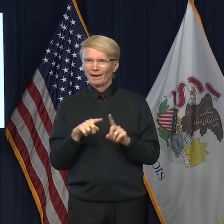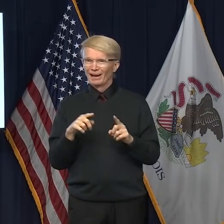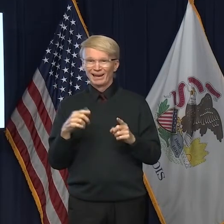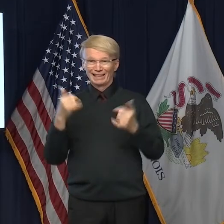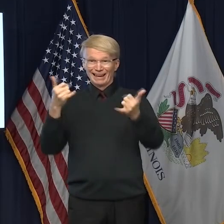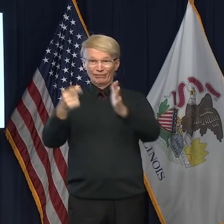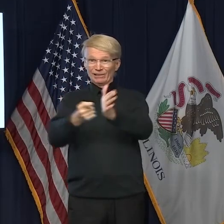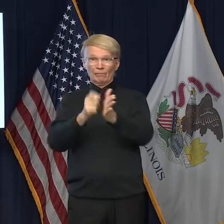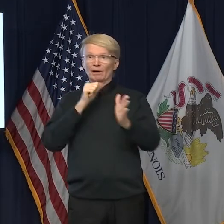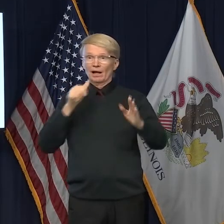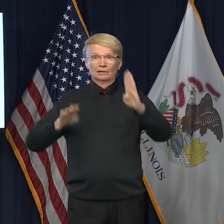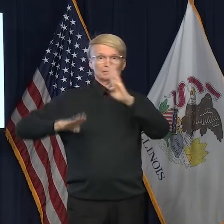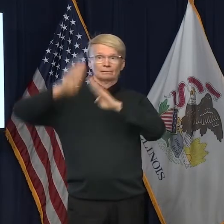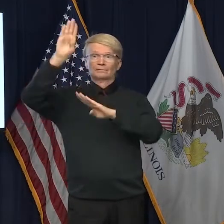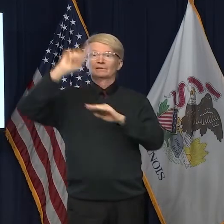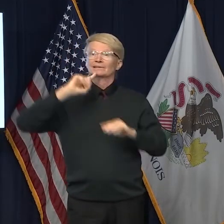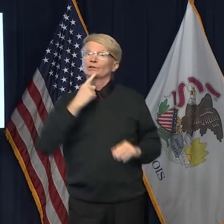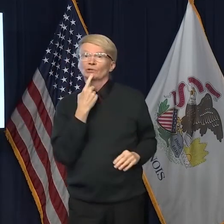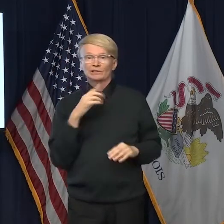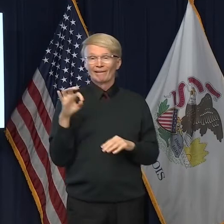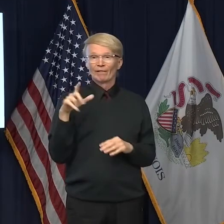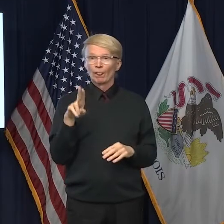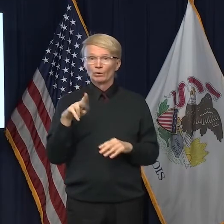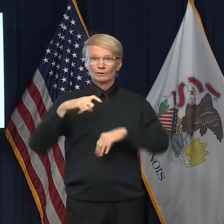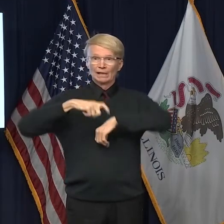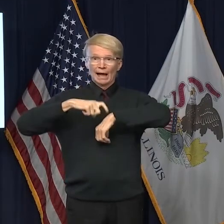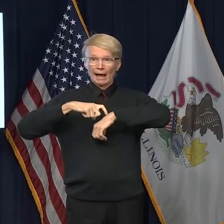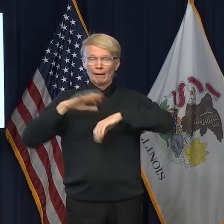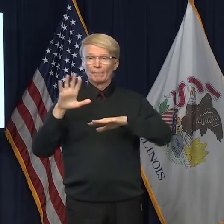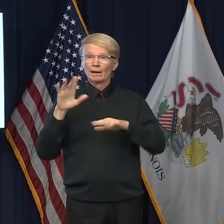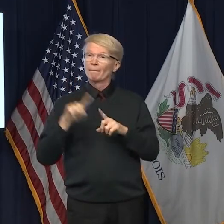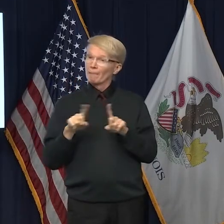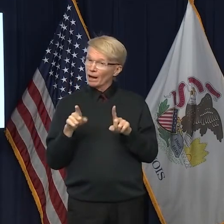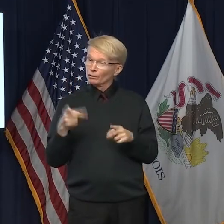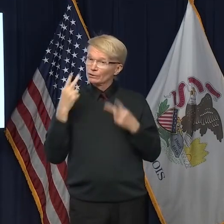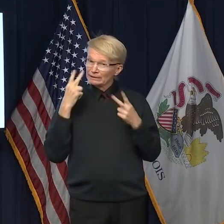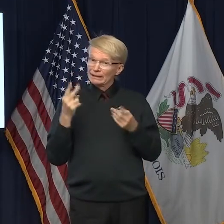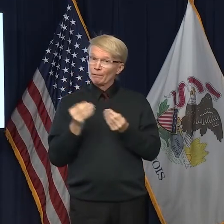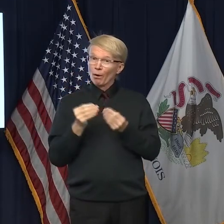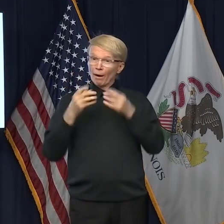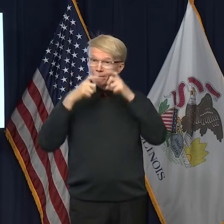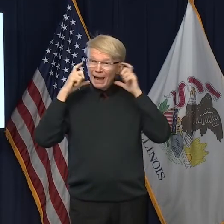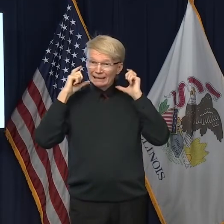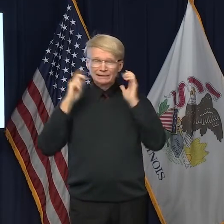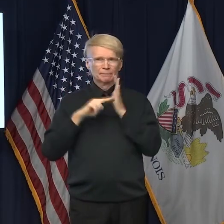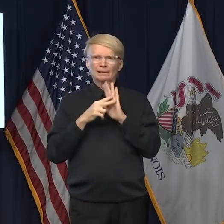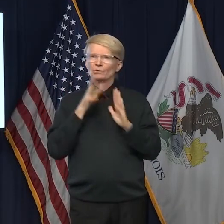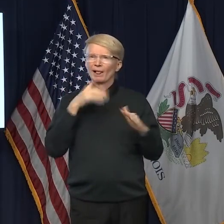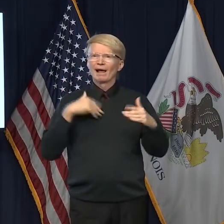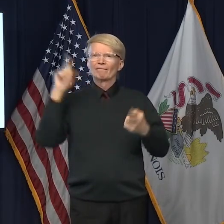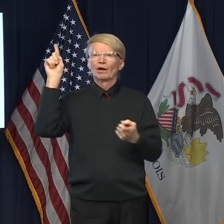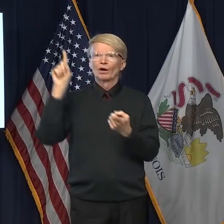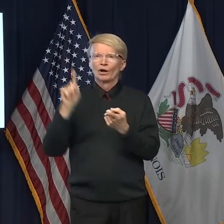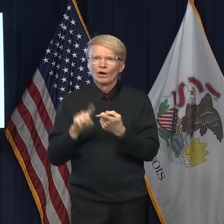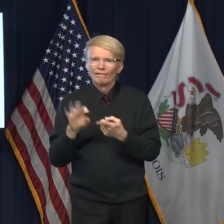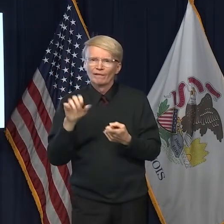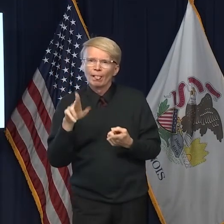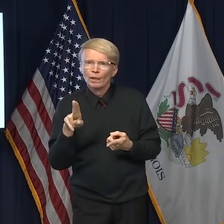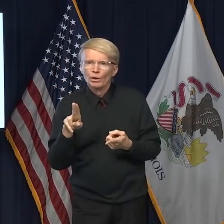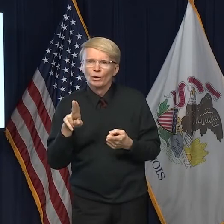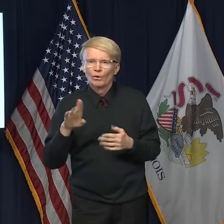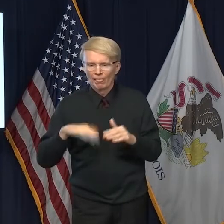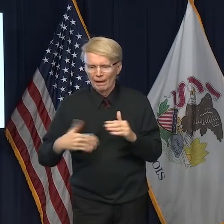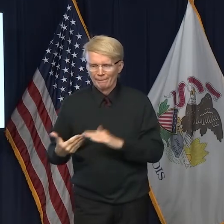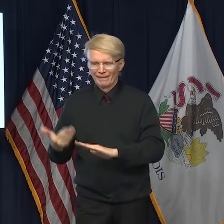good news should be that as people continue to wear their masks, we should see fewer flu hospitalizations than we have in previous